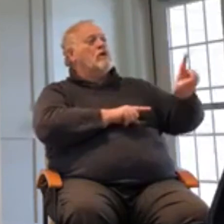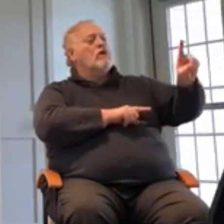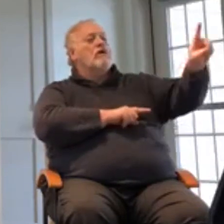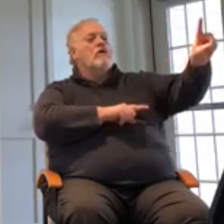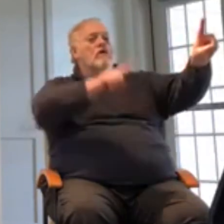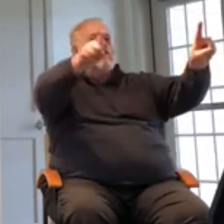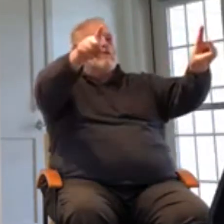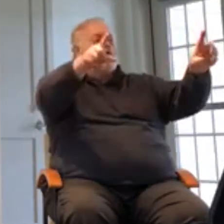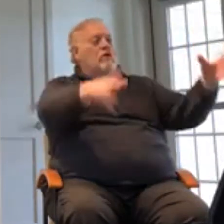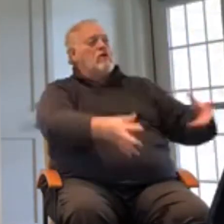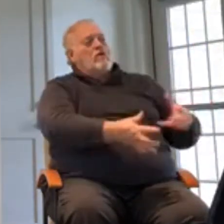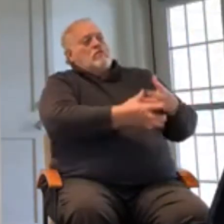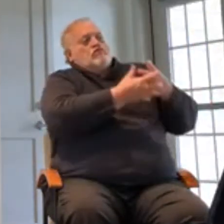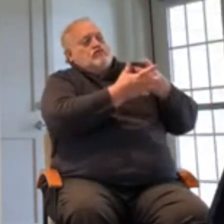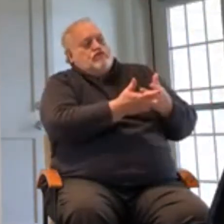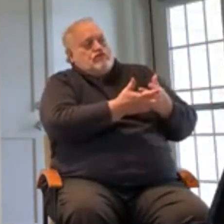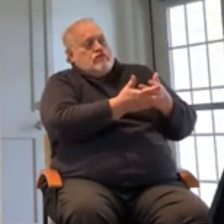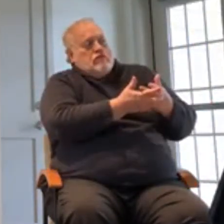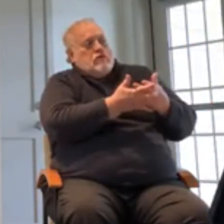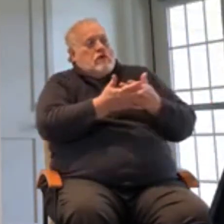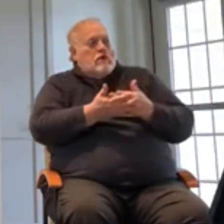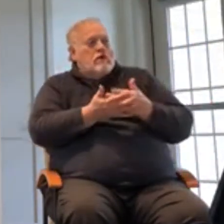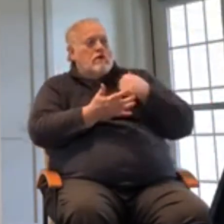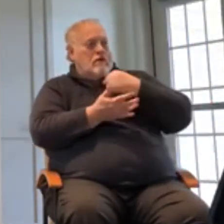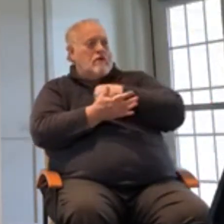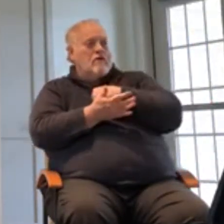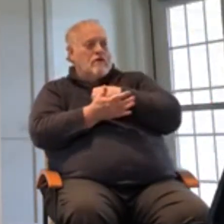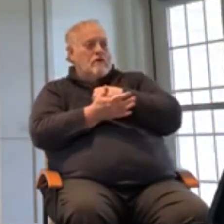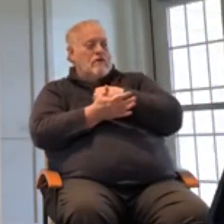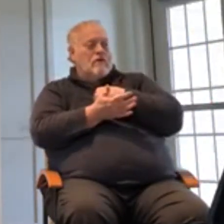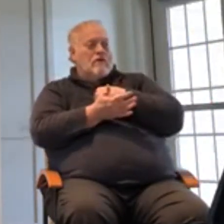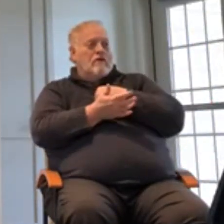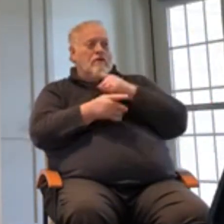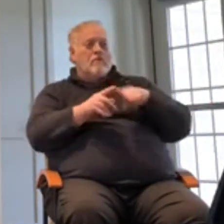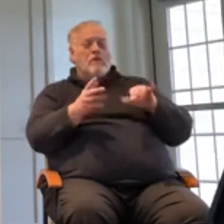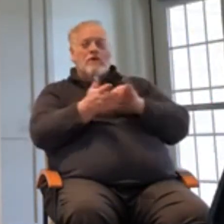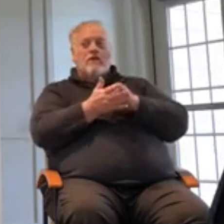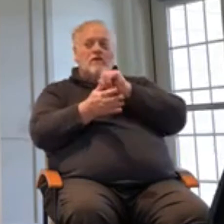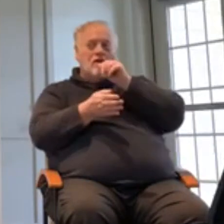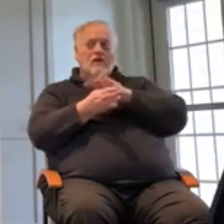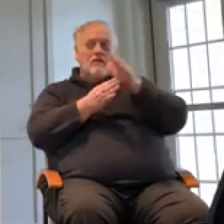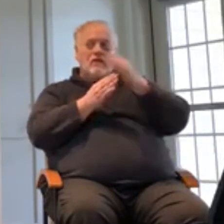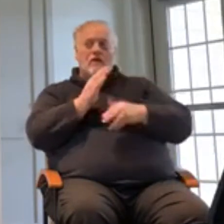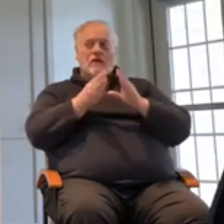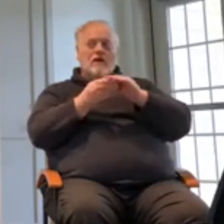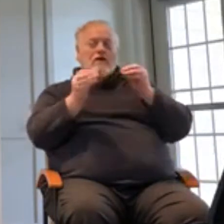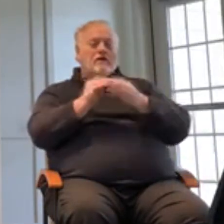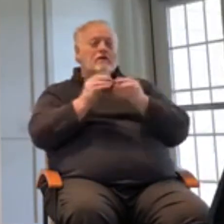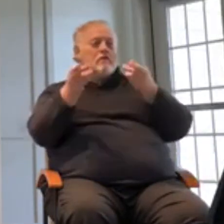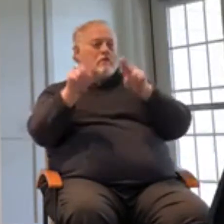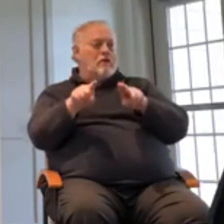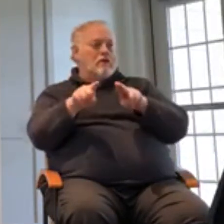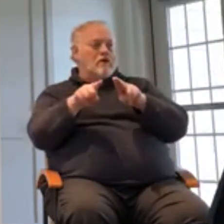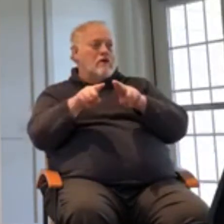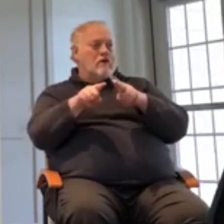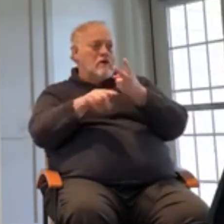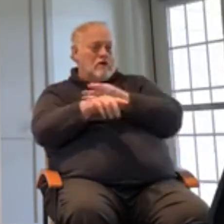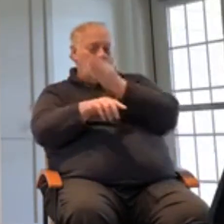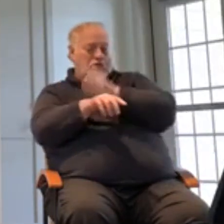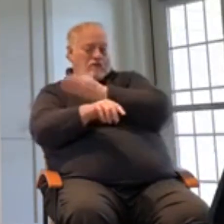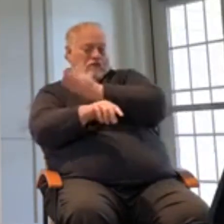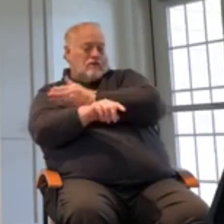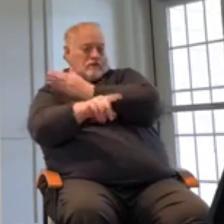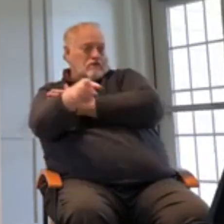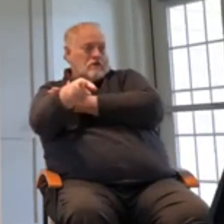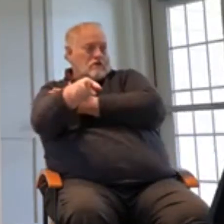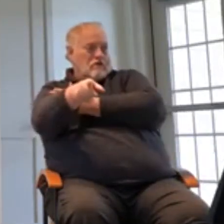us and pick us up and carry us back to the fold. But that's not the end of the story there, folks. You know what happens to the sheep that wanders away?